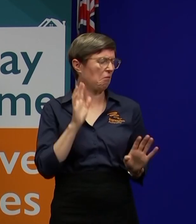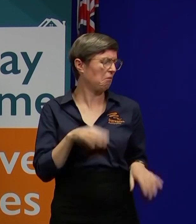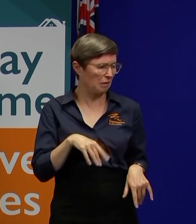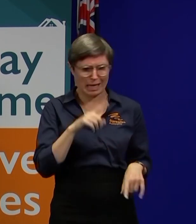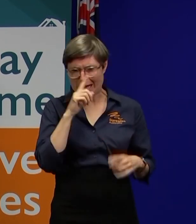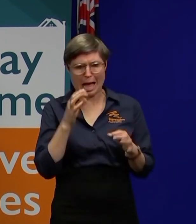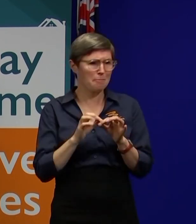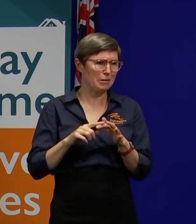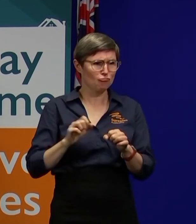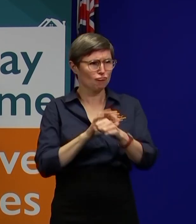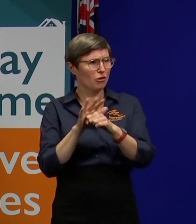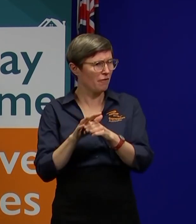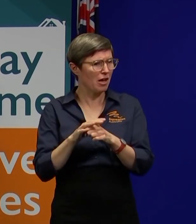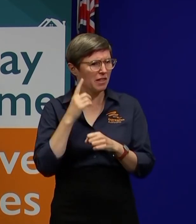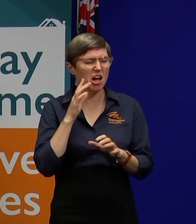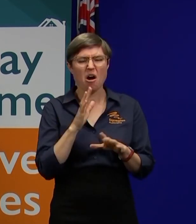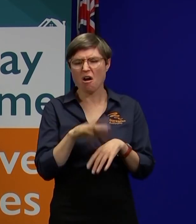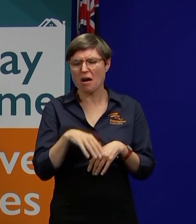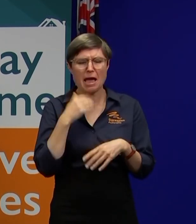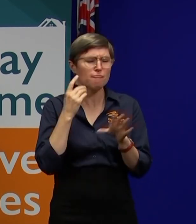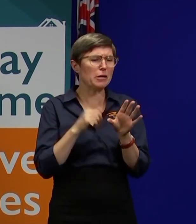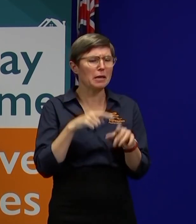that it's just my runny nose, it's just my seasonal